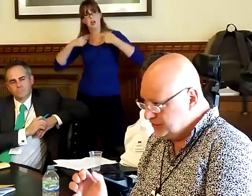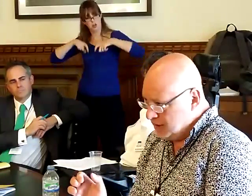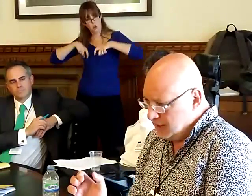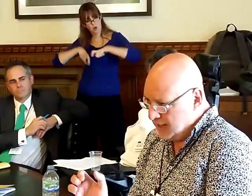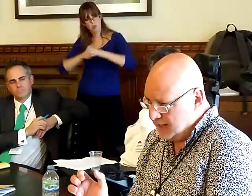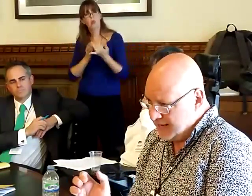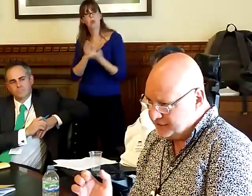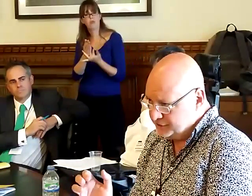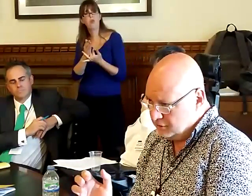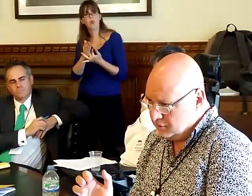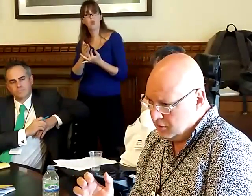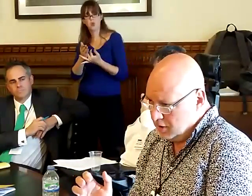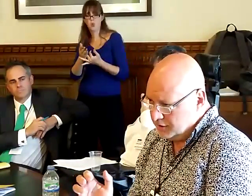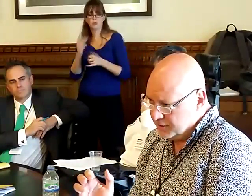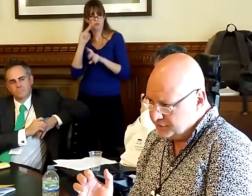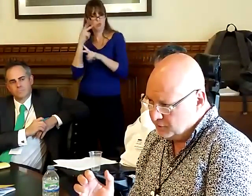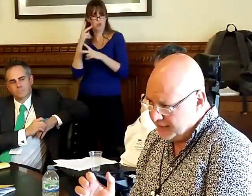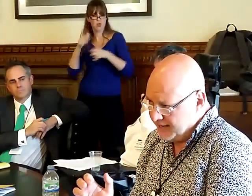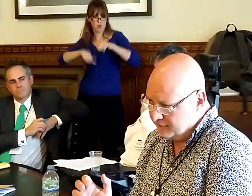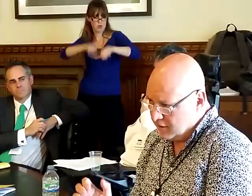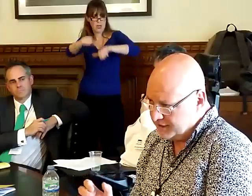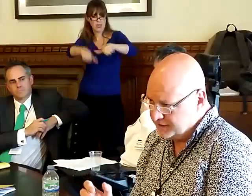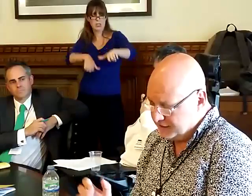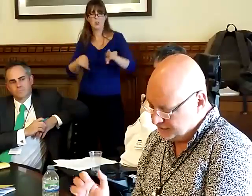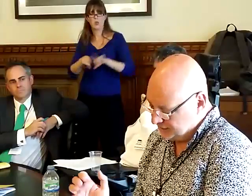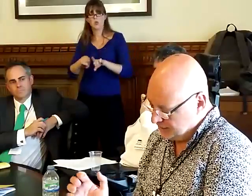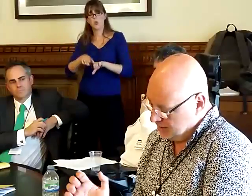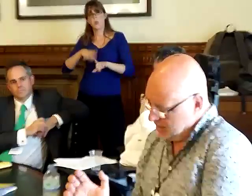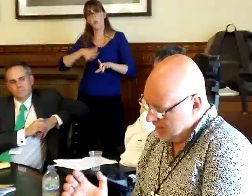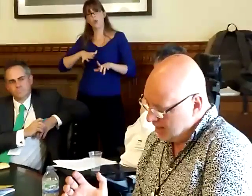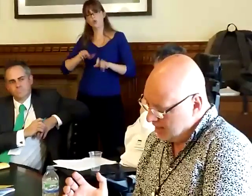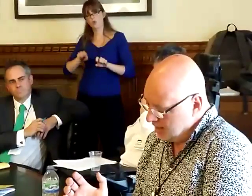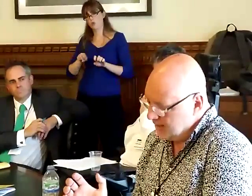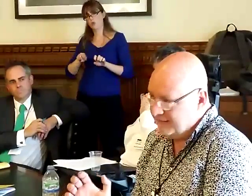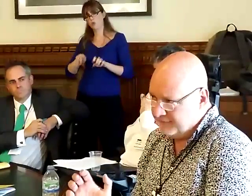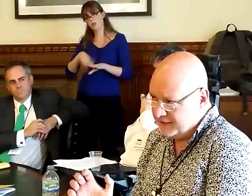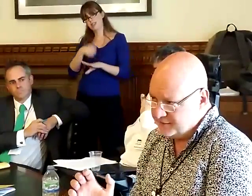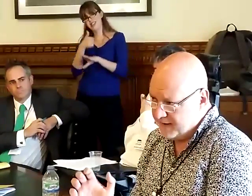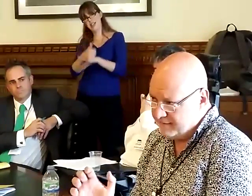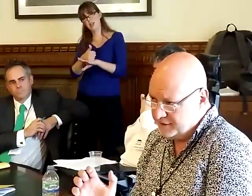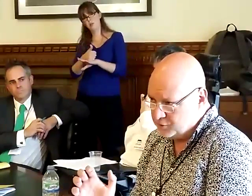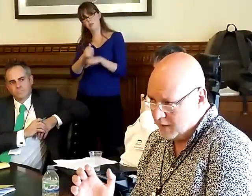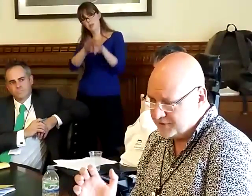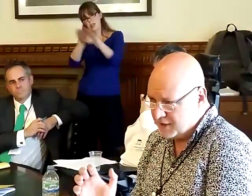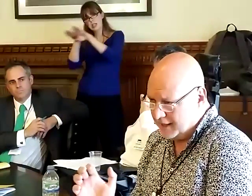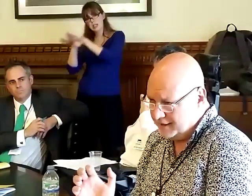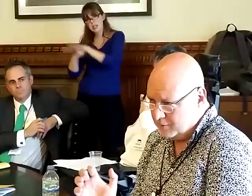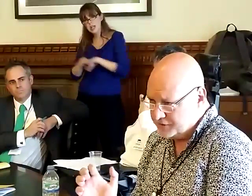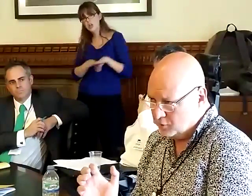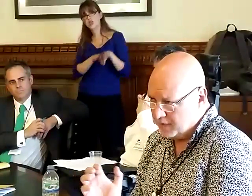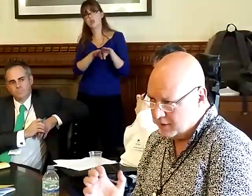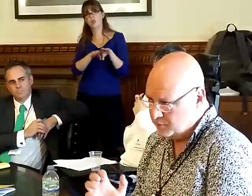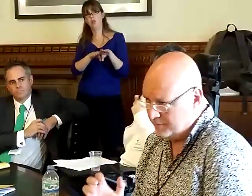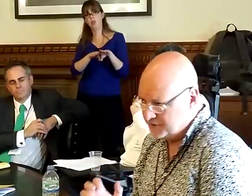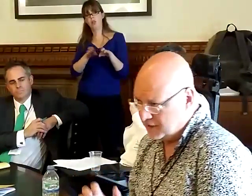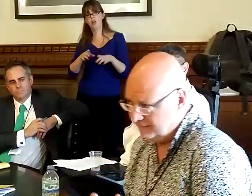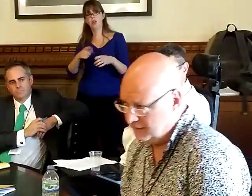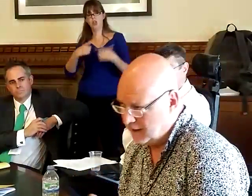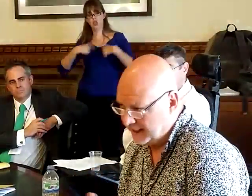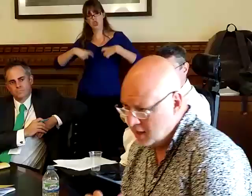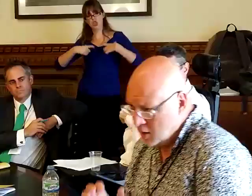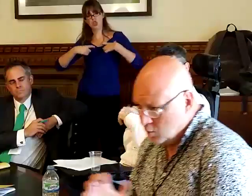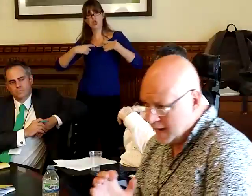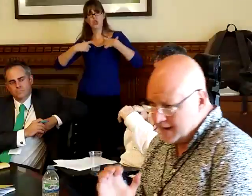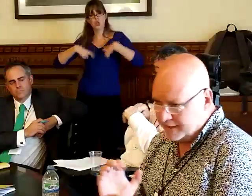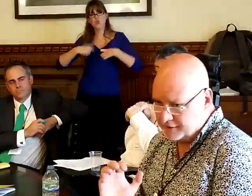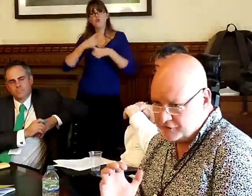to launch a national social care crisis lived experience website, a whistleblower's website,